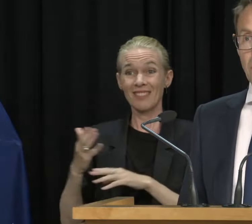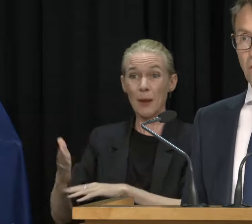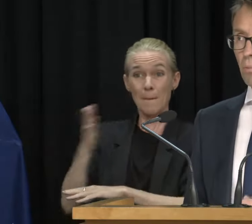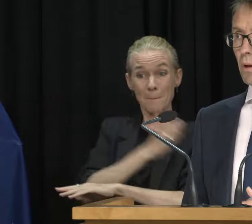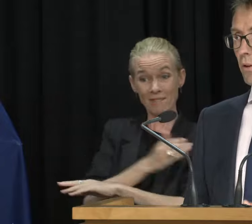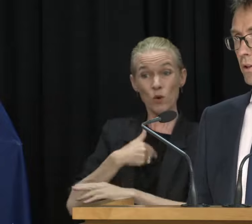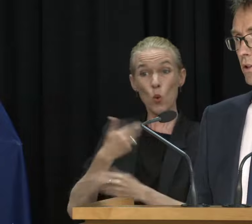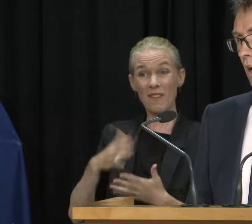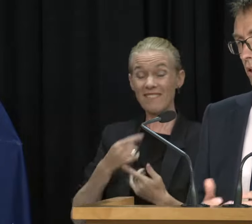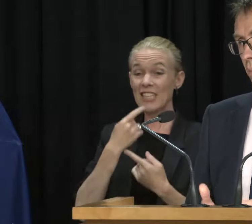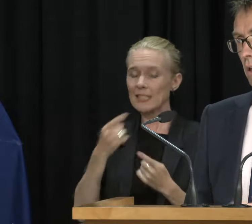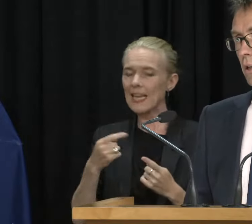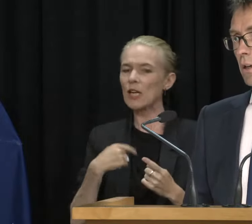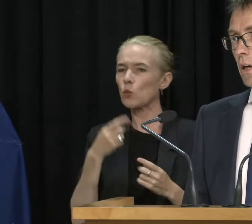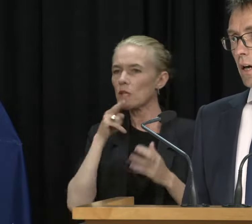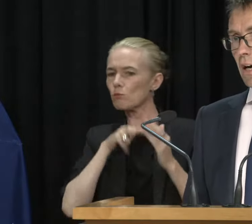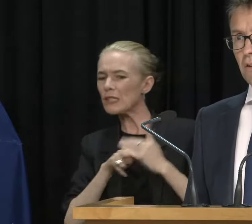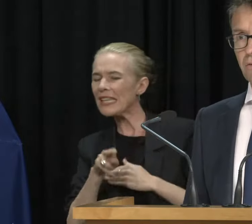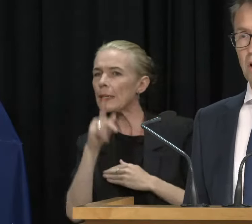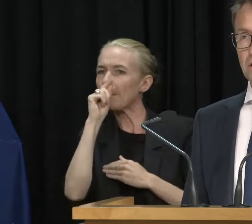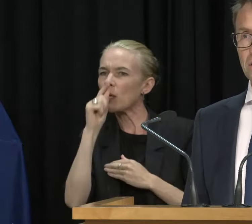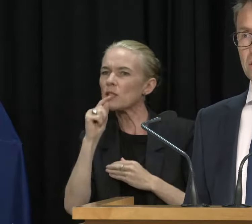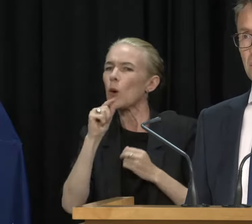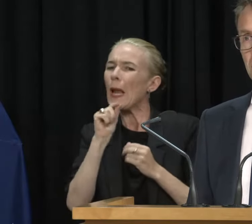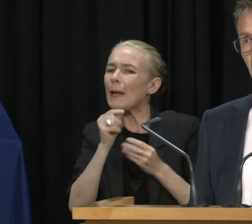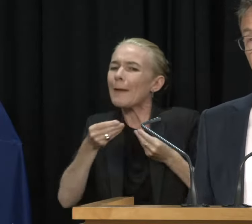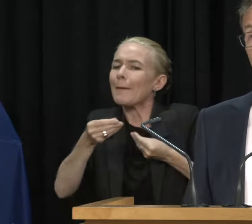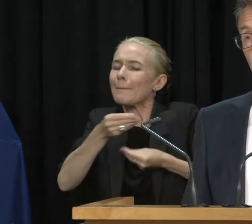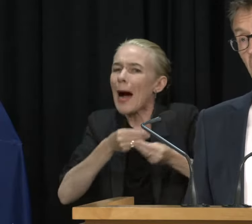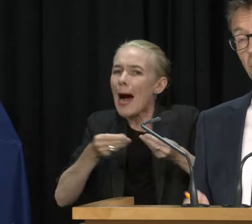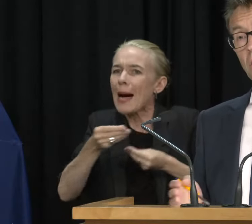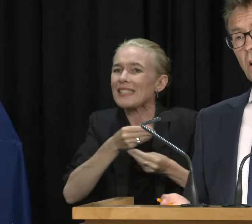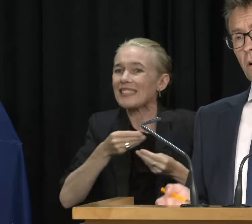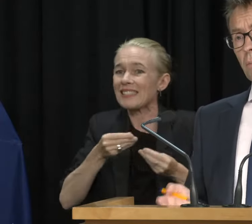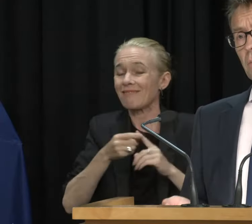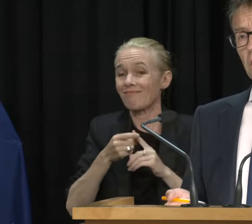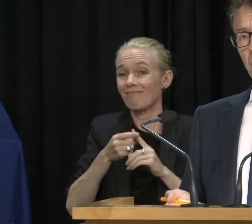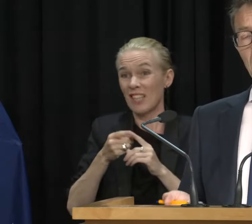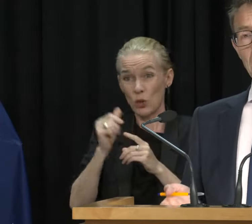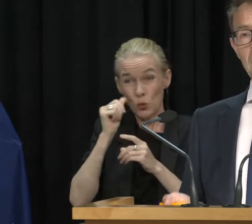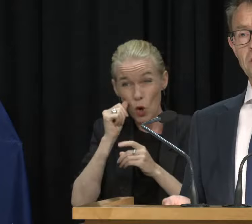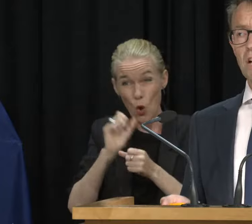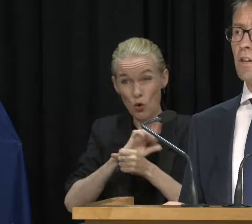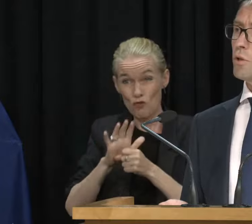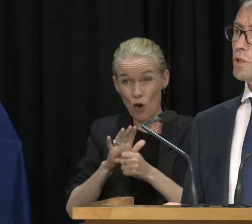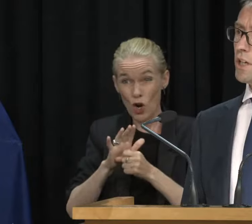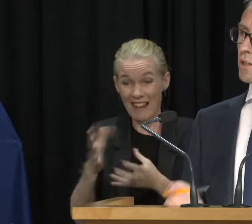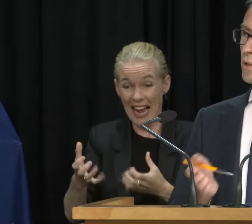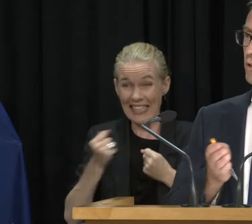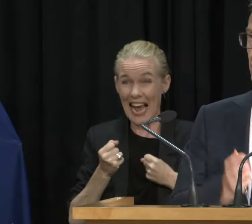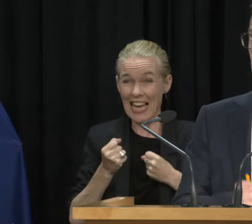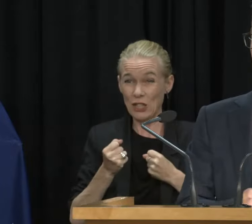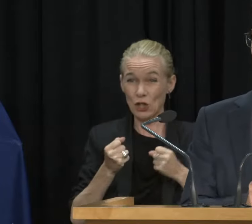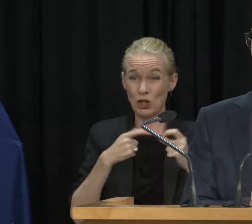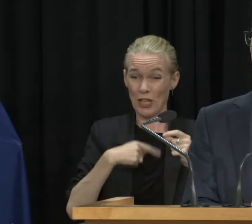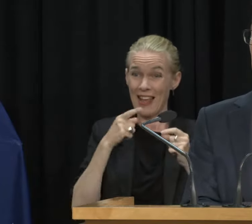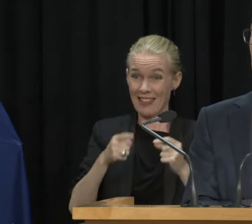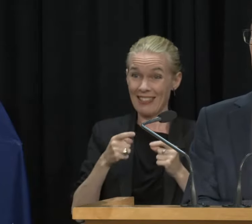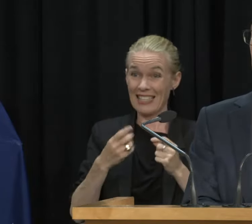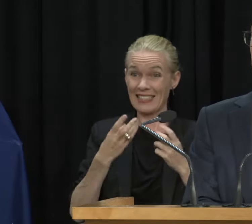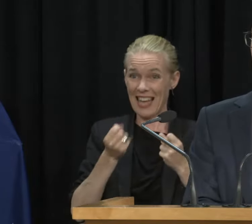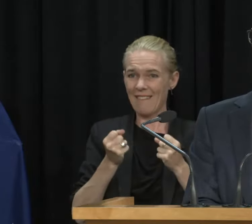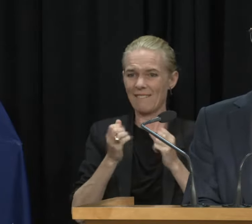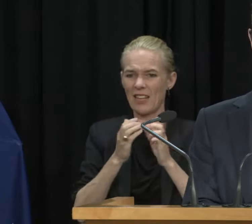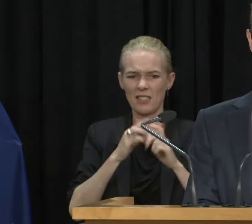cases from this outbreak. The virus tends to have a long tail. Remembering we are now day 13 since the